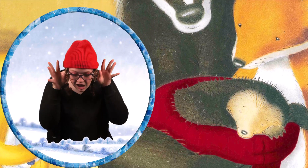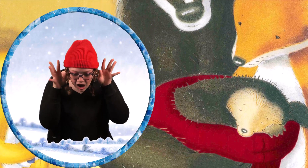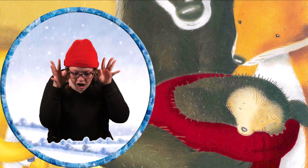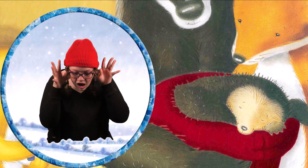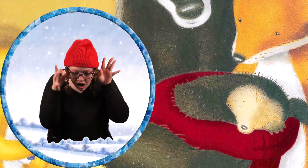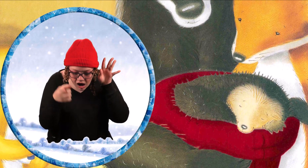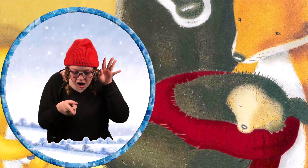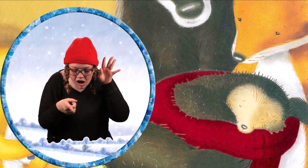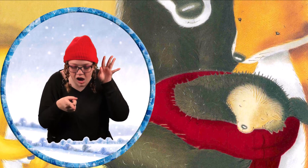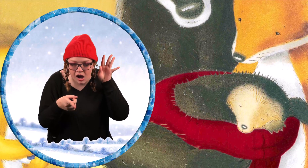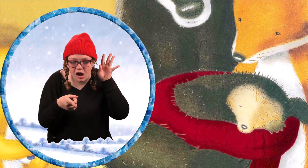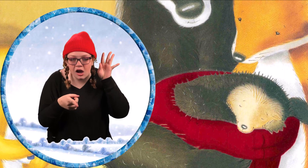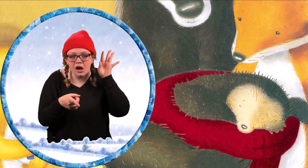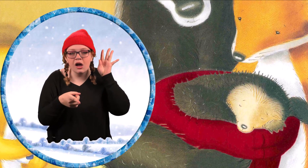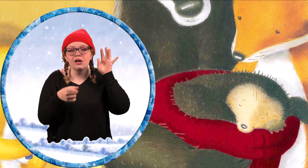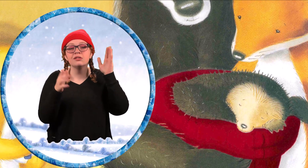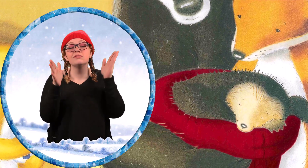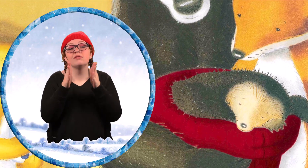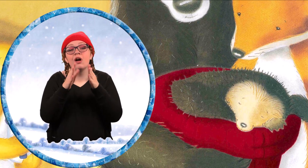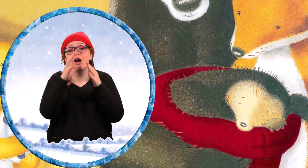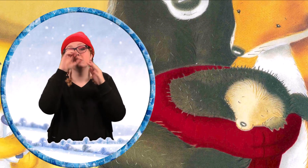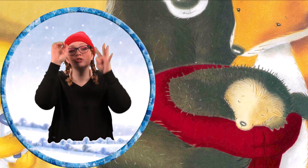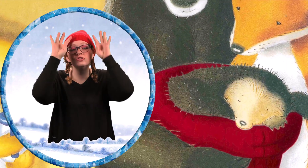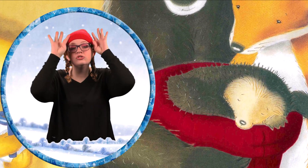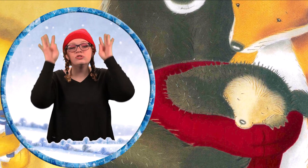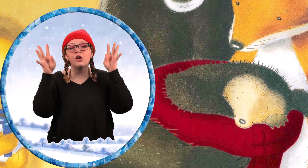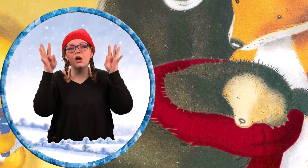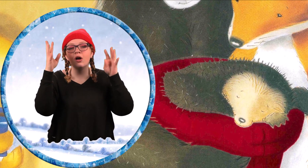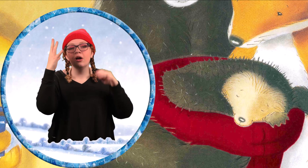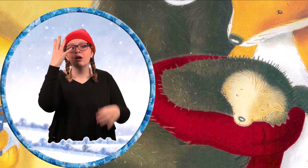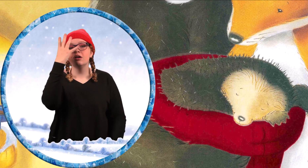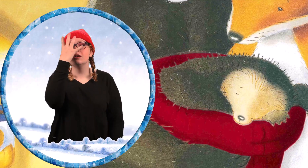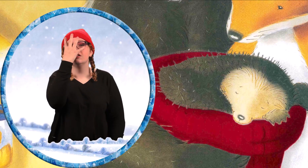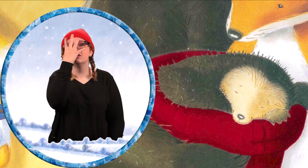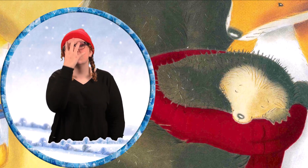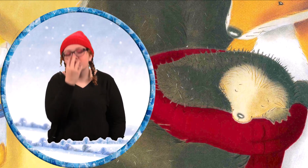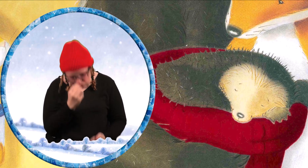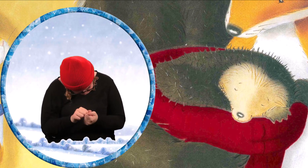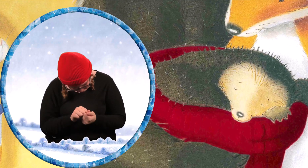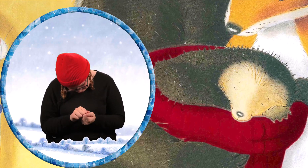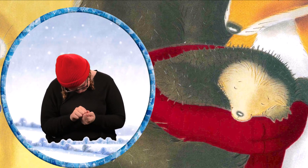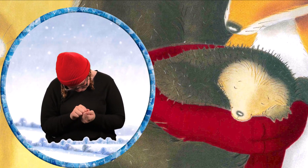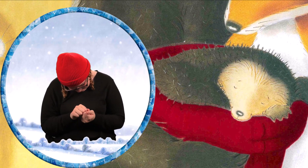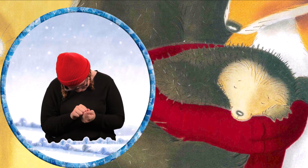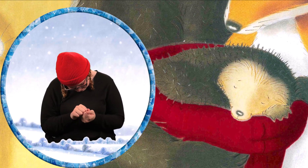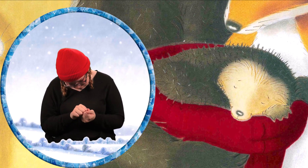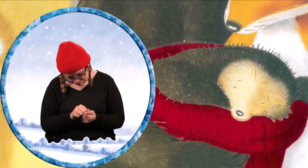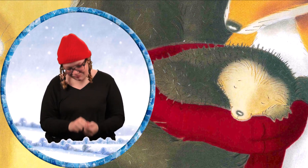But little hedgehog was fast asleep.